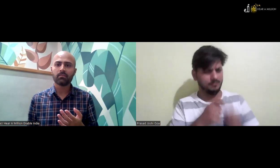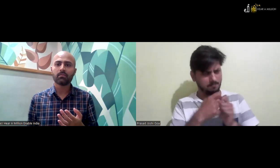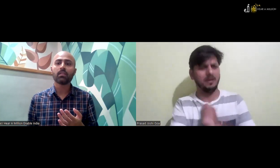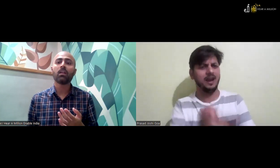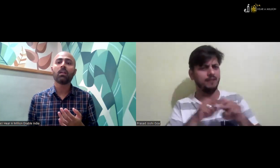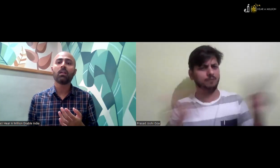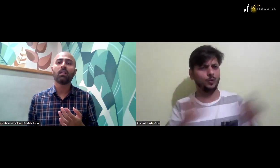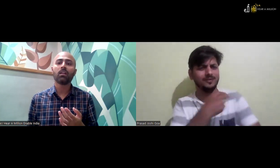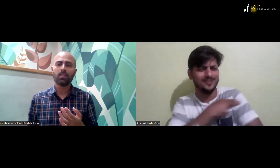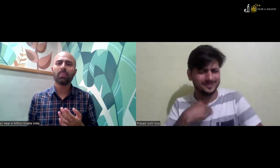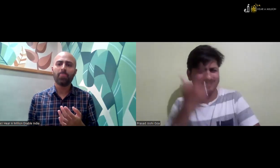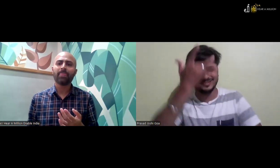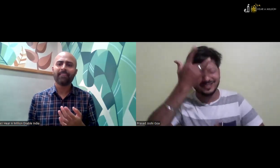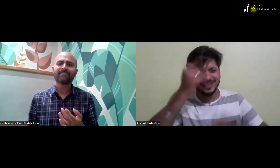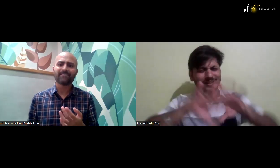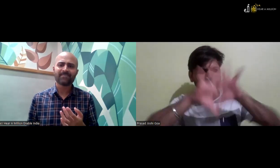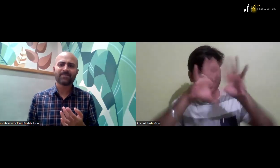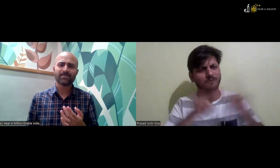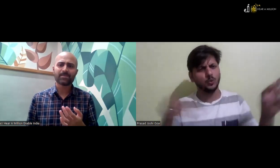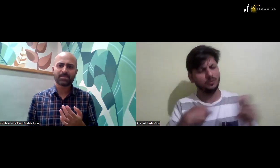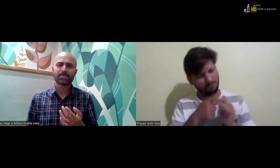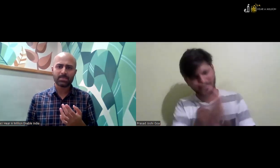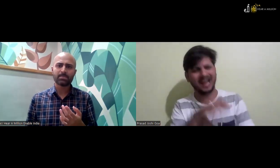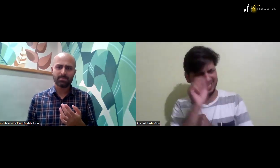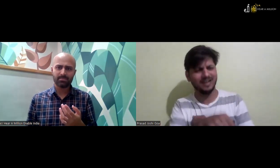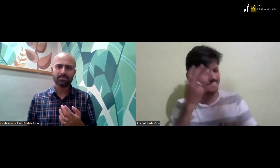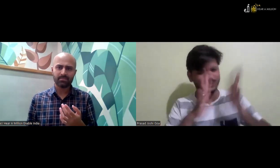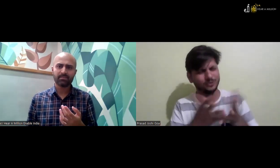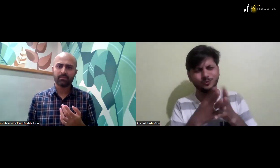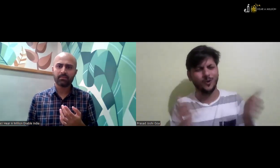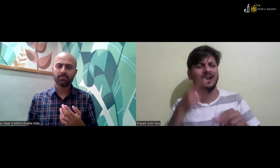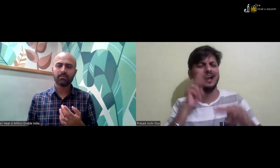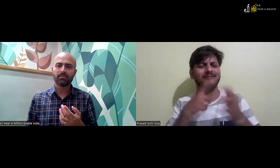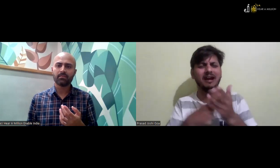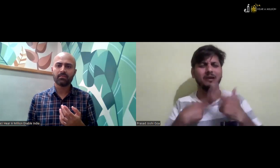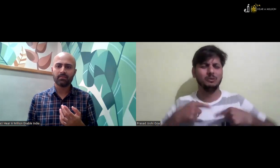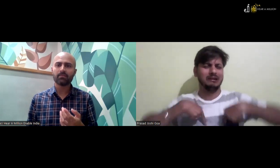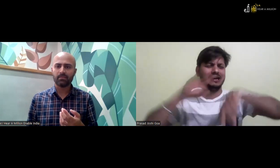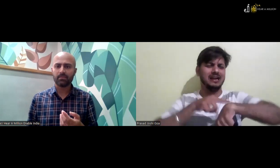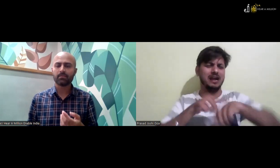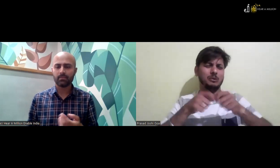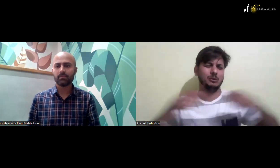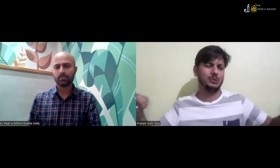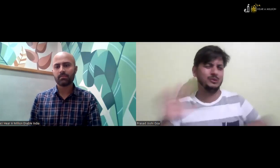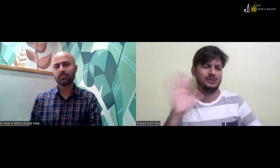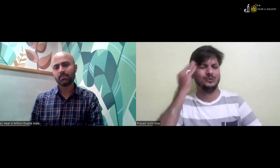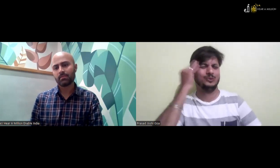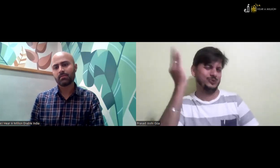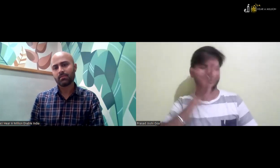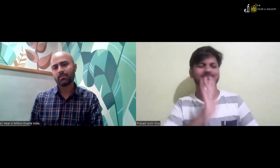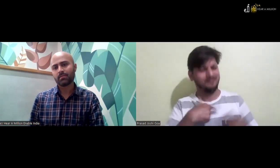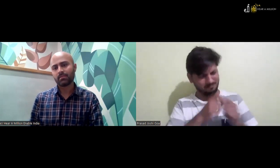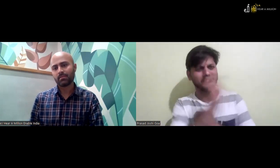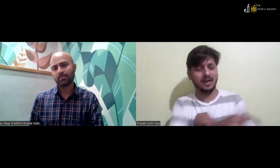agreeing. He was like I told him that I will pay for all the medical bills and all. Don't worry for that. It will